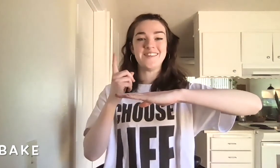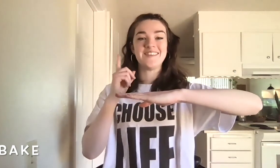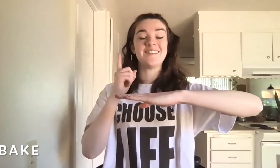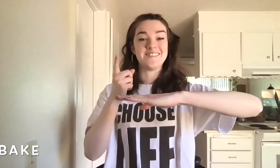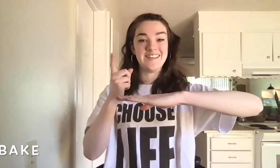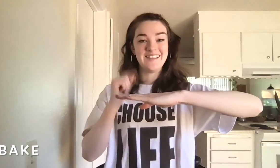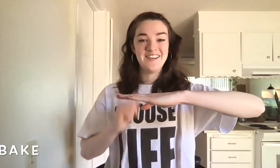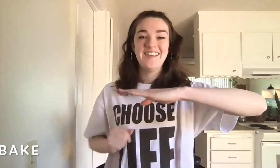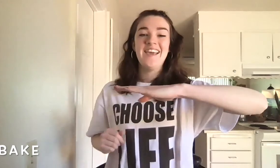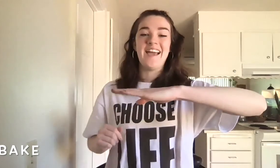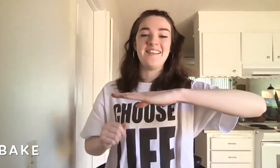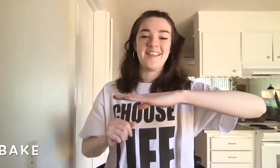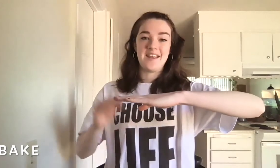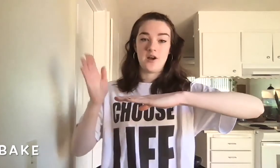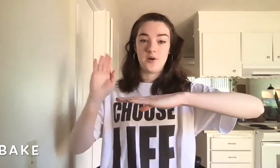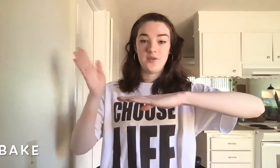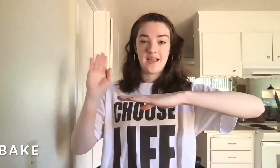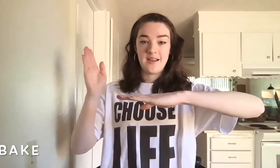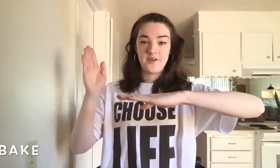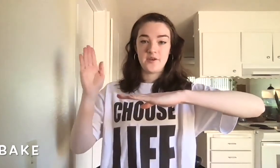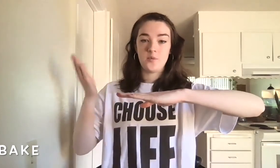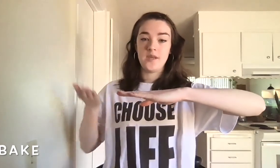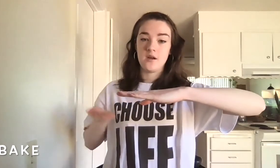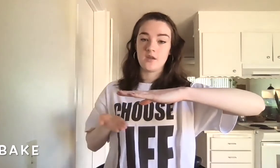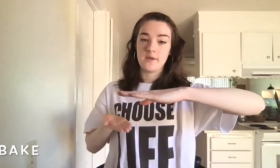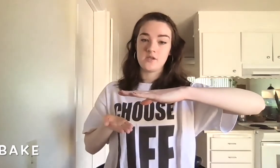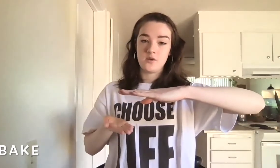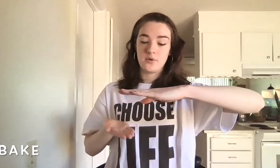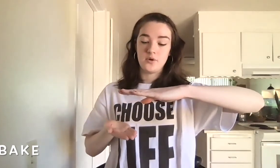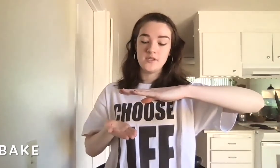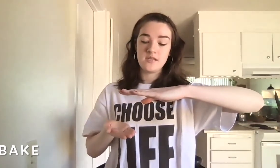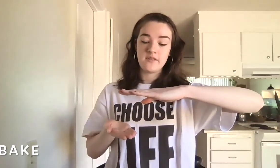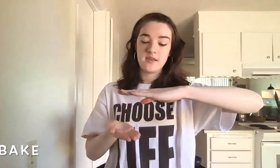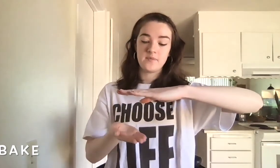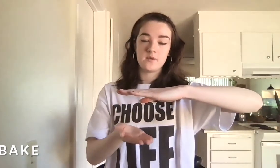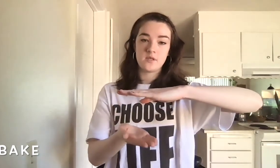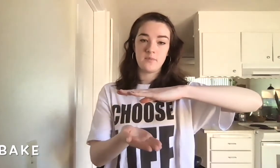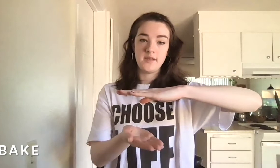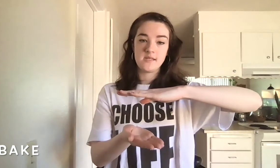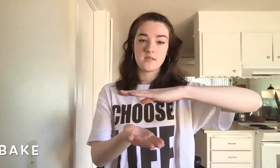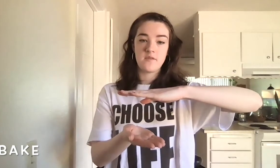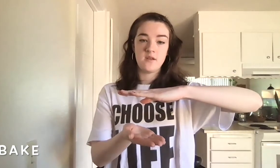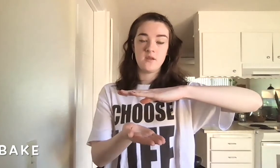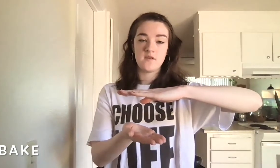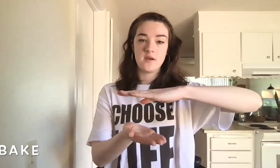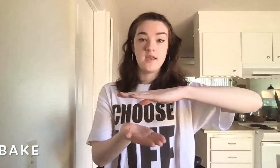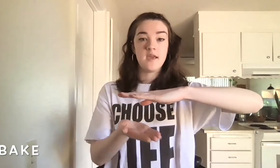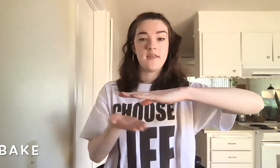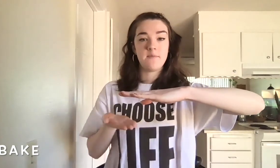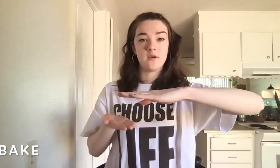facing the ceiling. And then our other hand, we are going to put underneath it, if we're placing something in the oven, and then we're going to